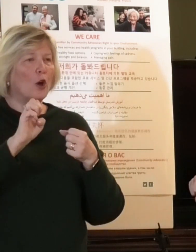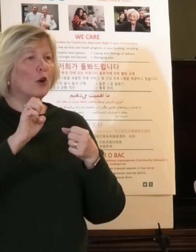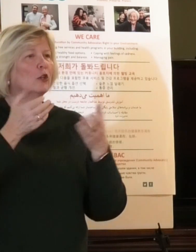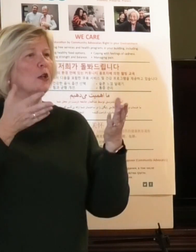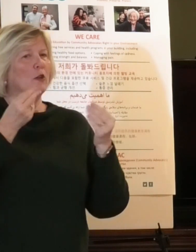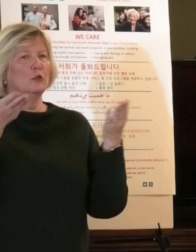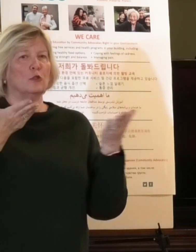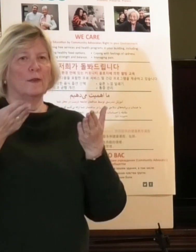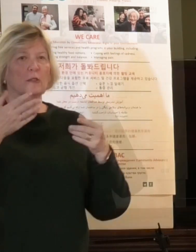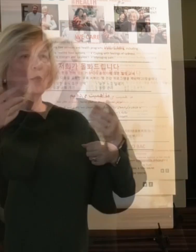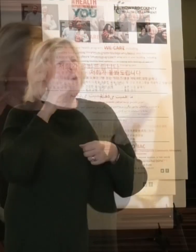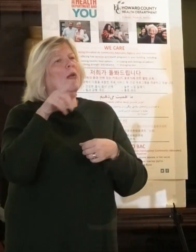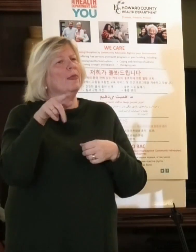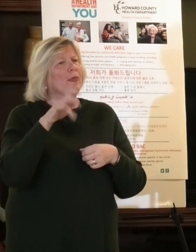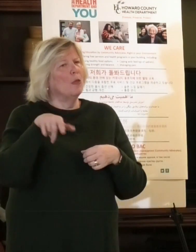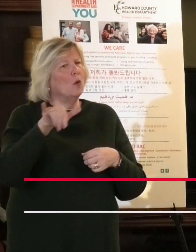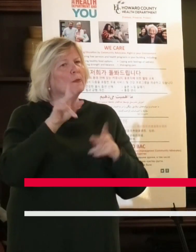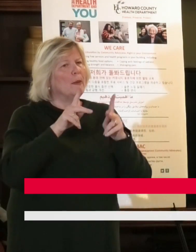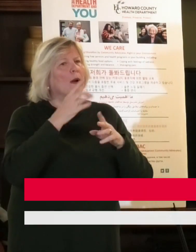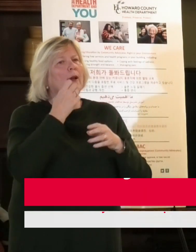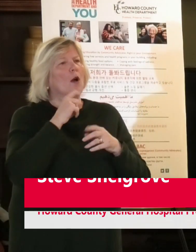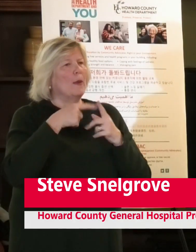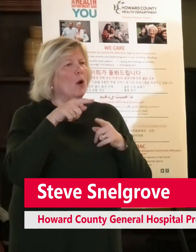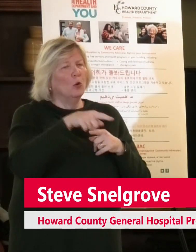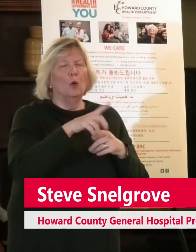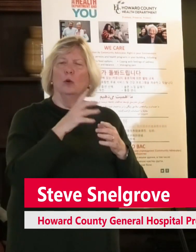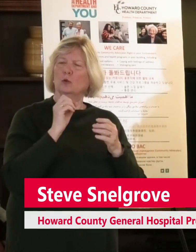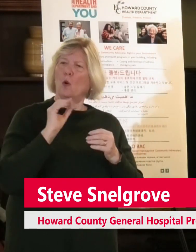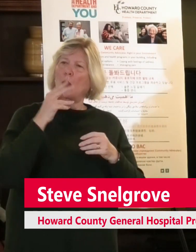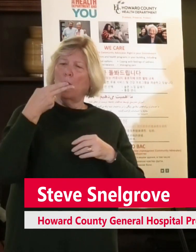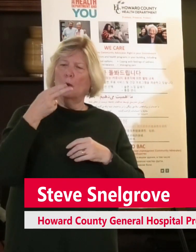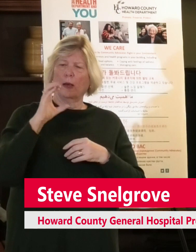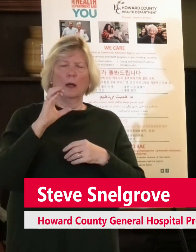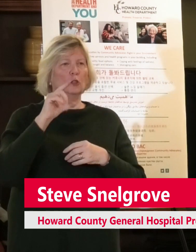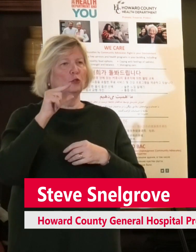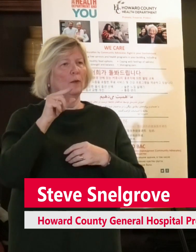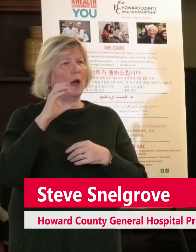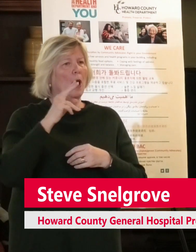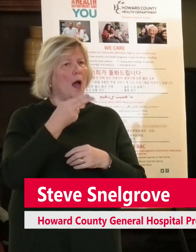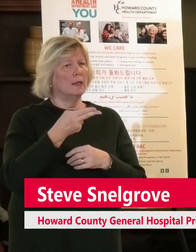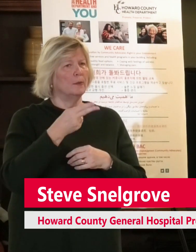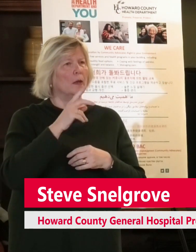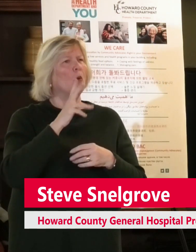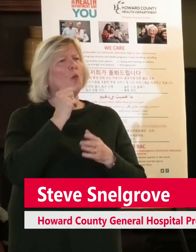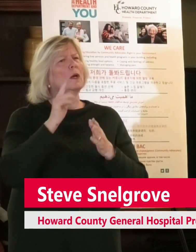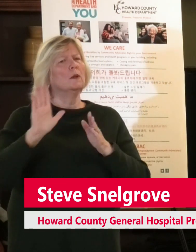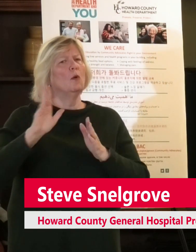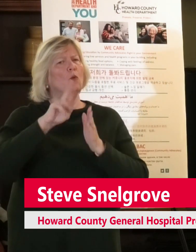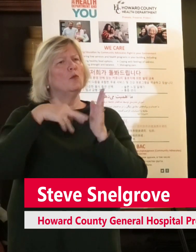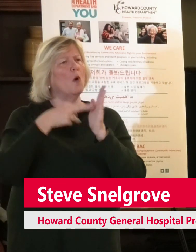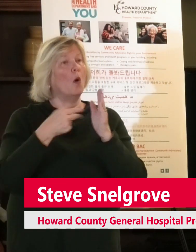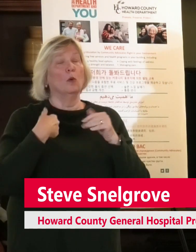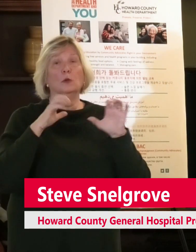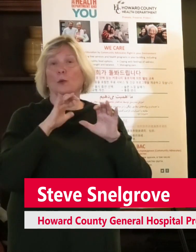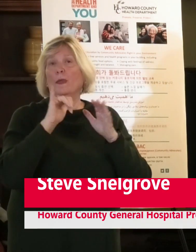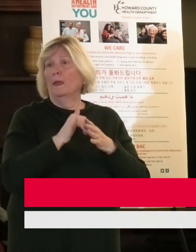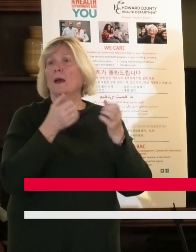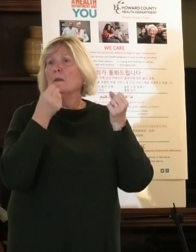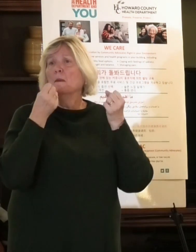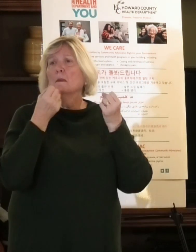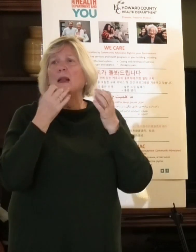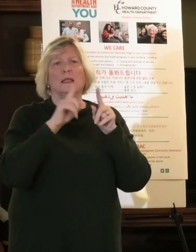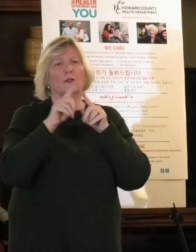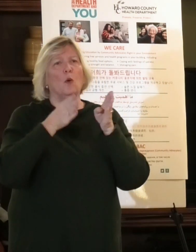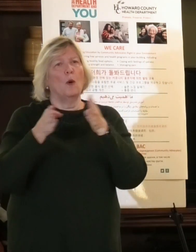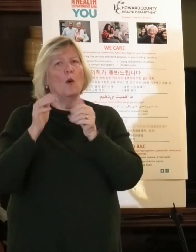right here in Owen Brown. What is the role of Howard County General Hospital in this? Well, we're doing this in a lot of ways already with our community care